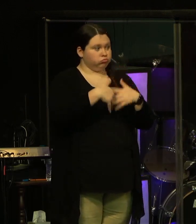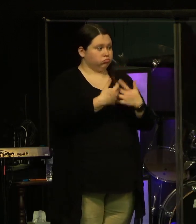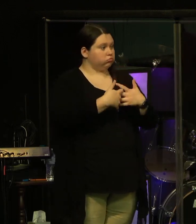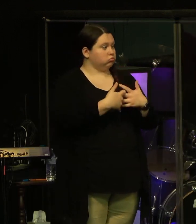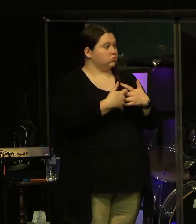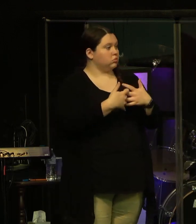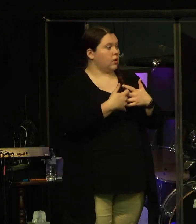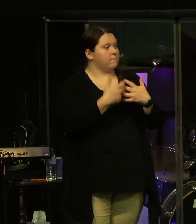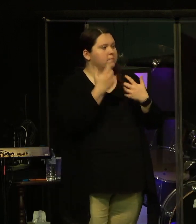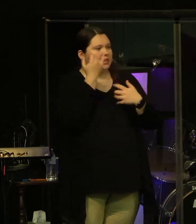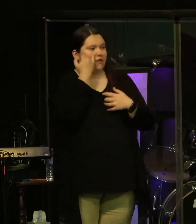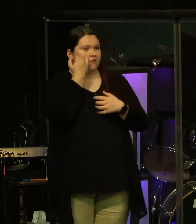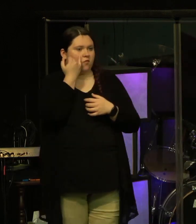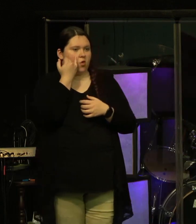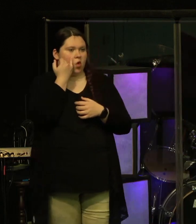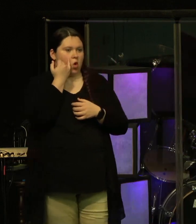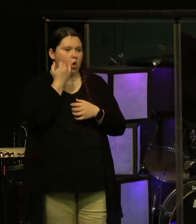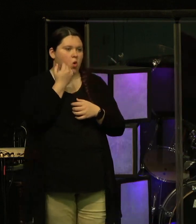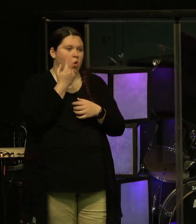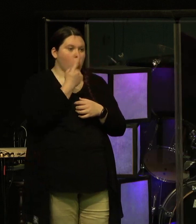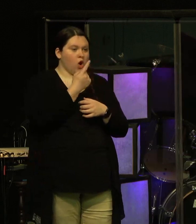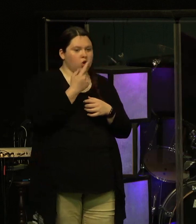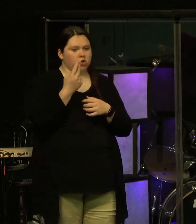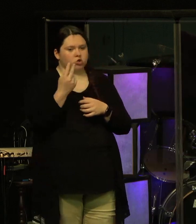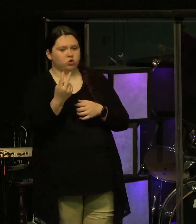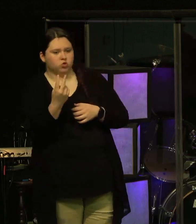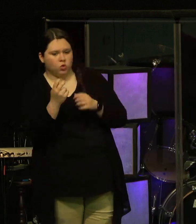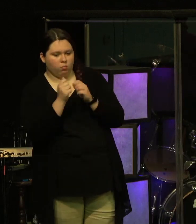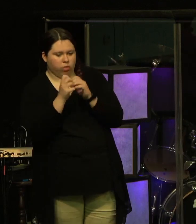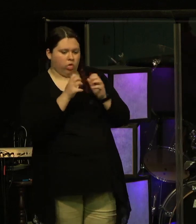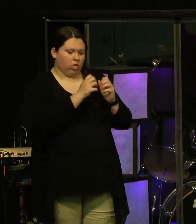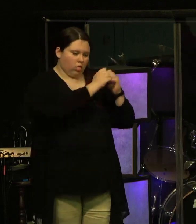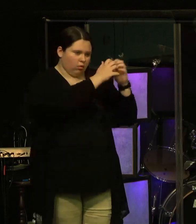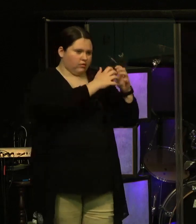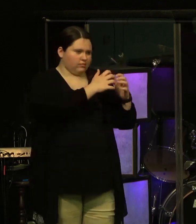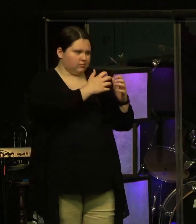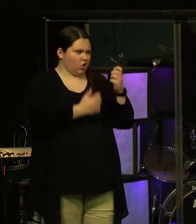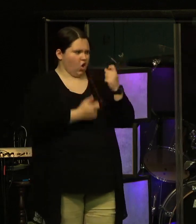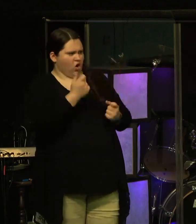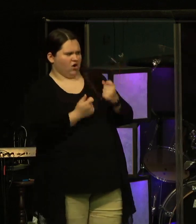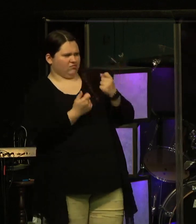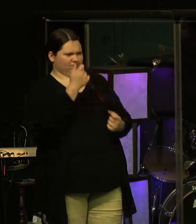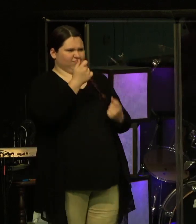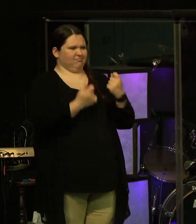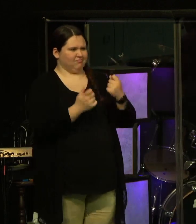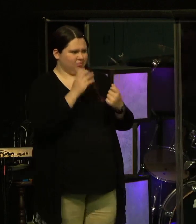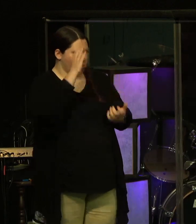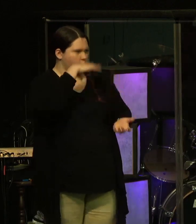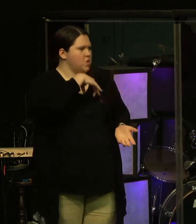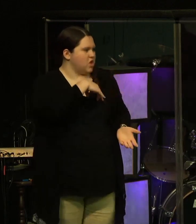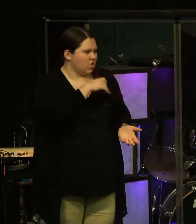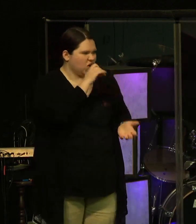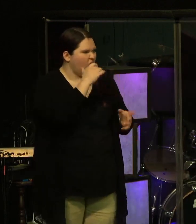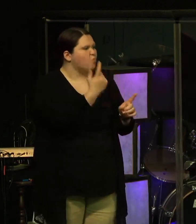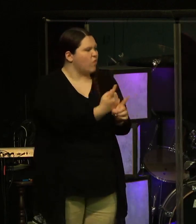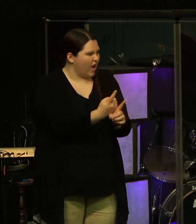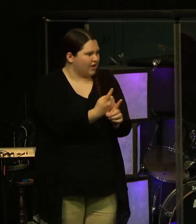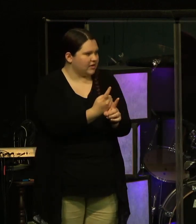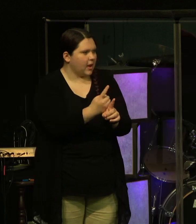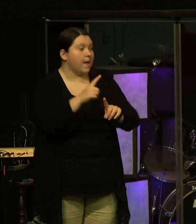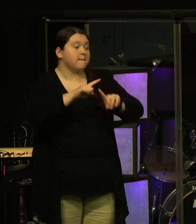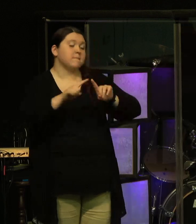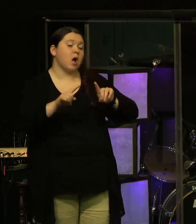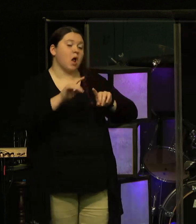only one or two of those cylinders firing, it throws it out of whack. It's running like that. But when you get all of